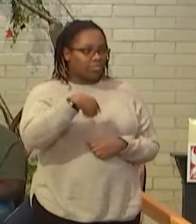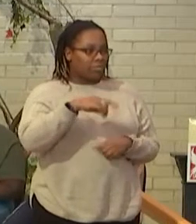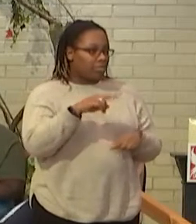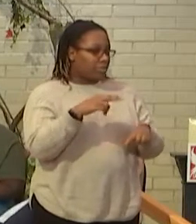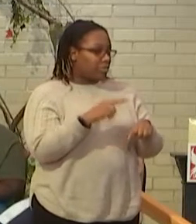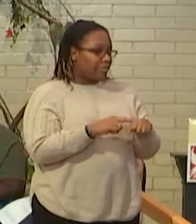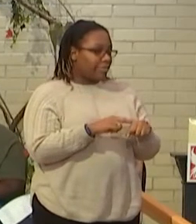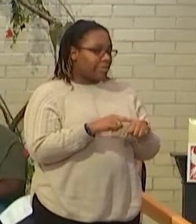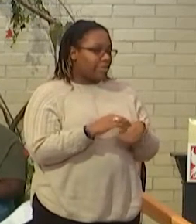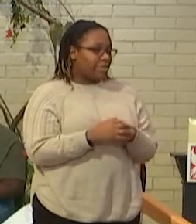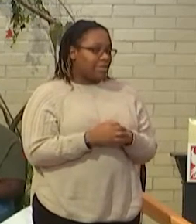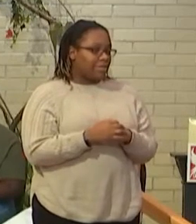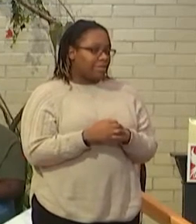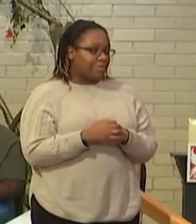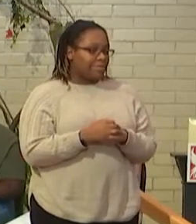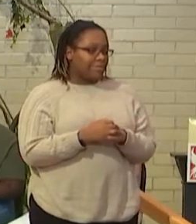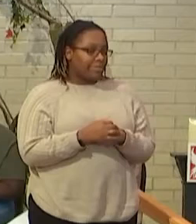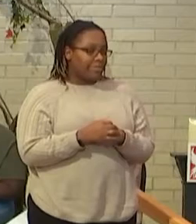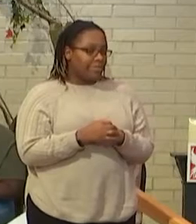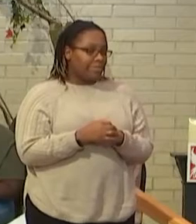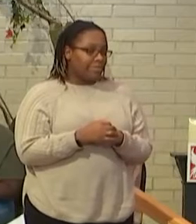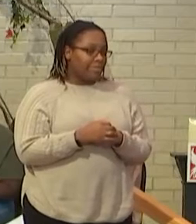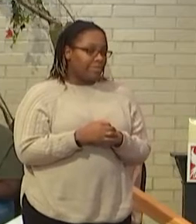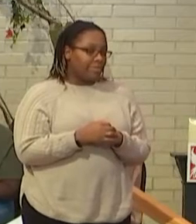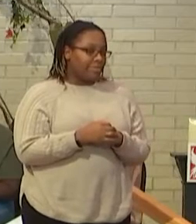because it's